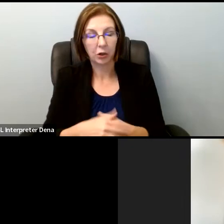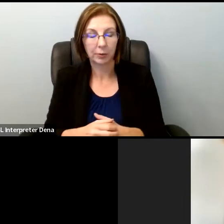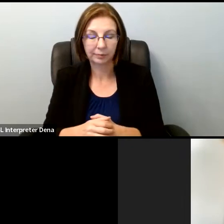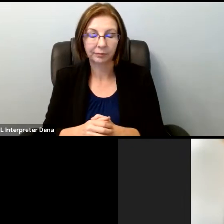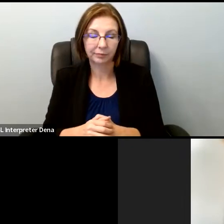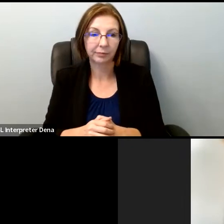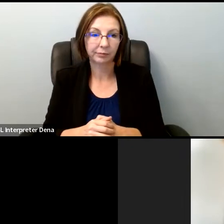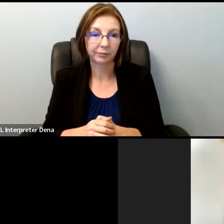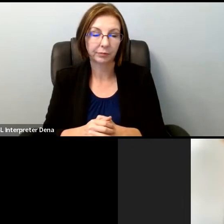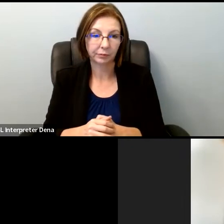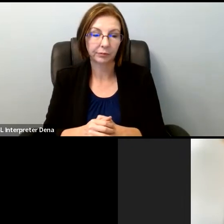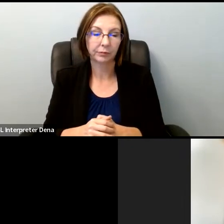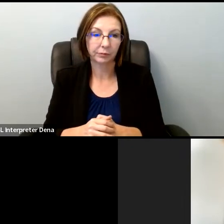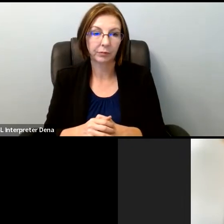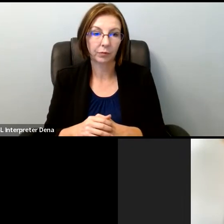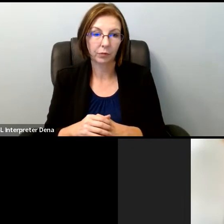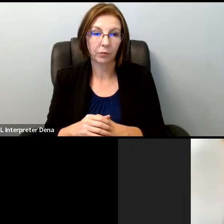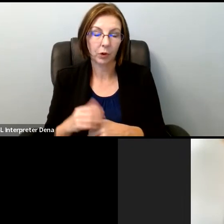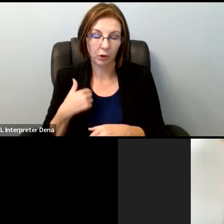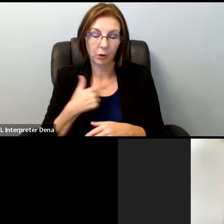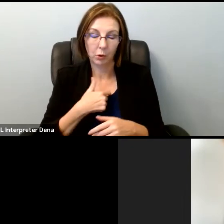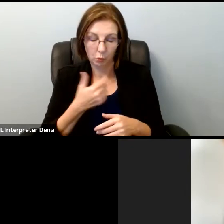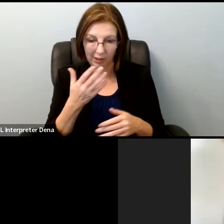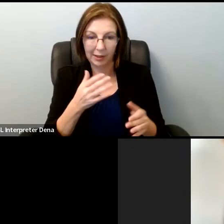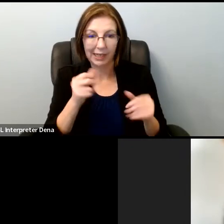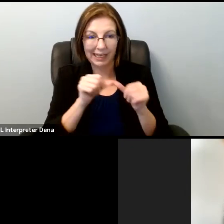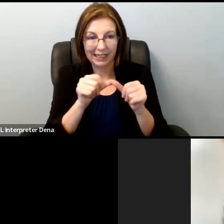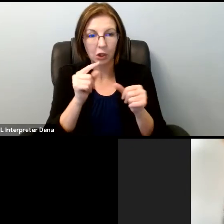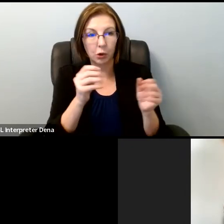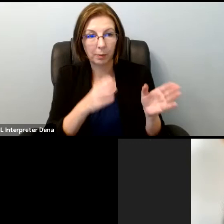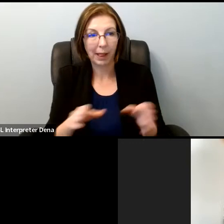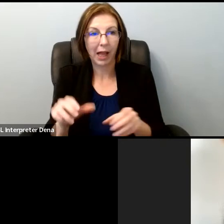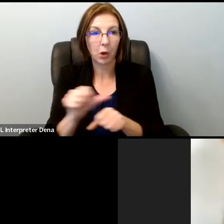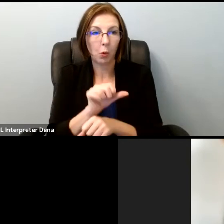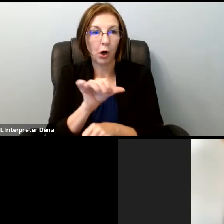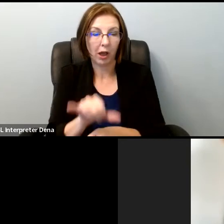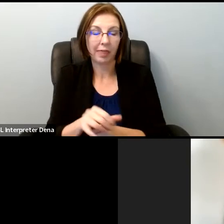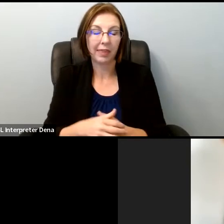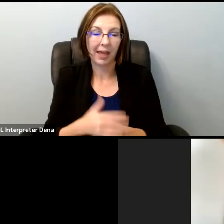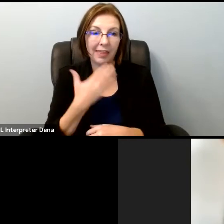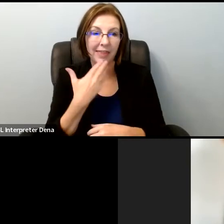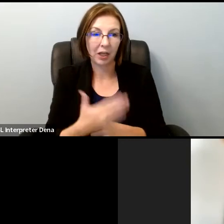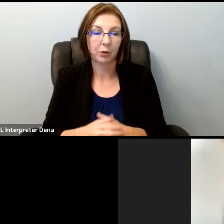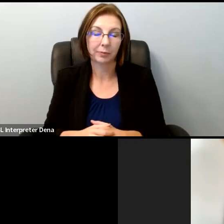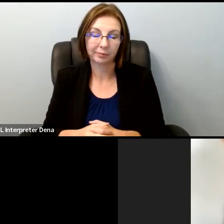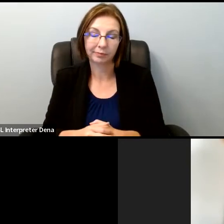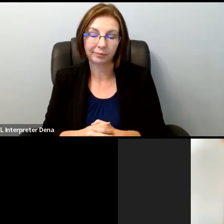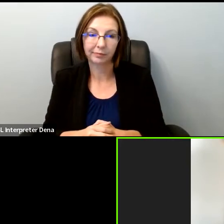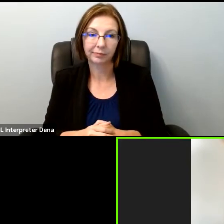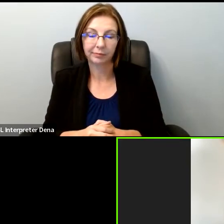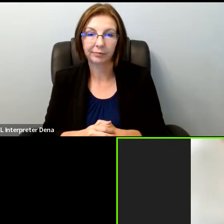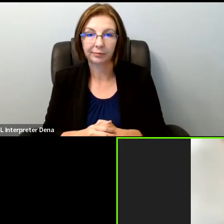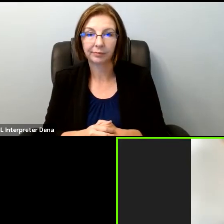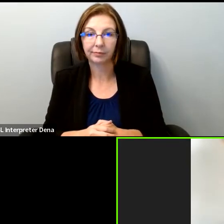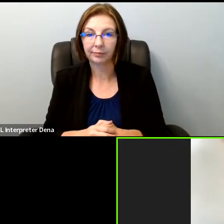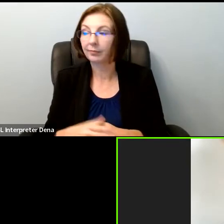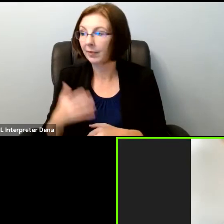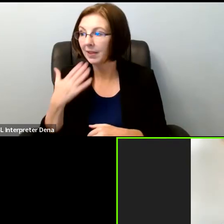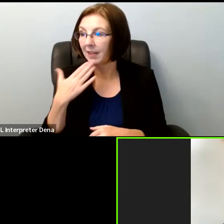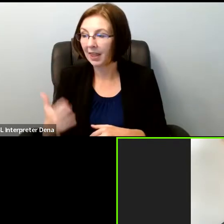appreciate that. We absolutely have to do better on that. And I hope that data can get us there. Yeah. Thank you very